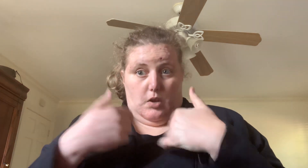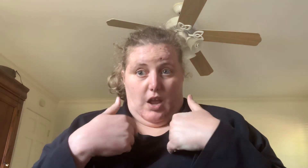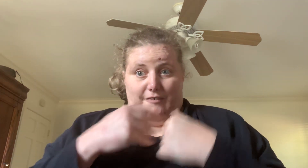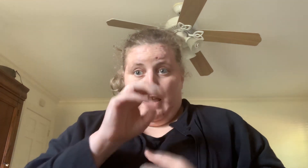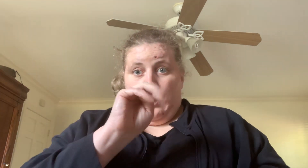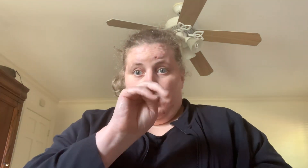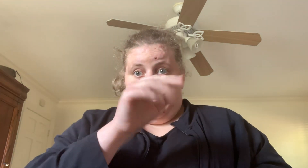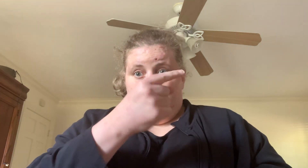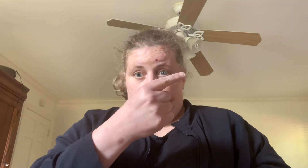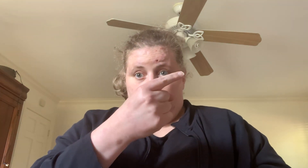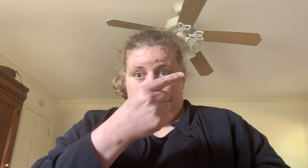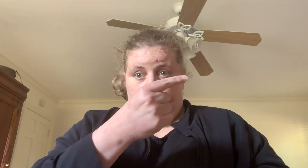if